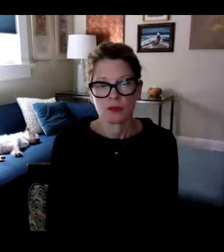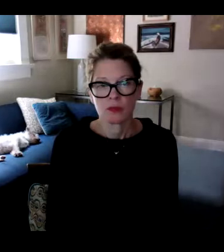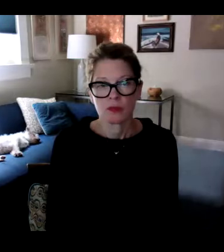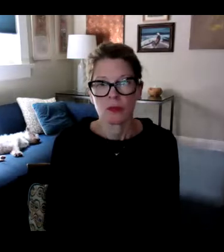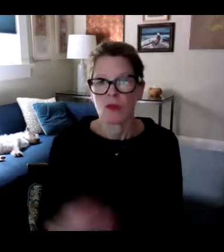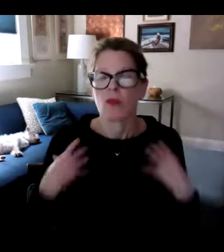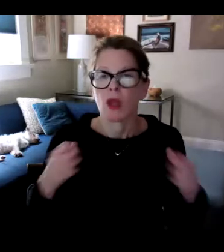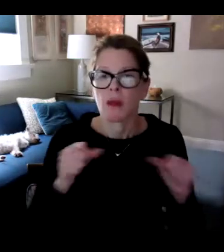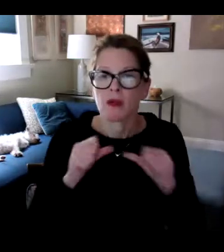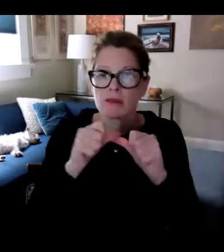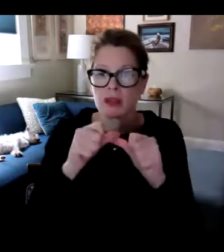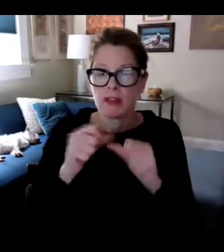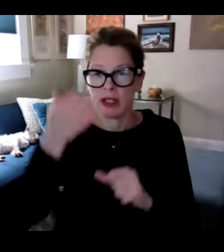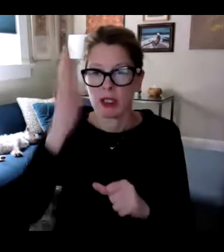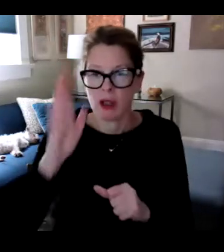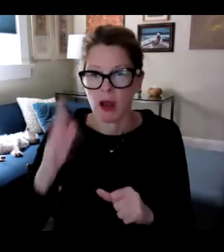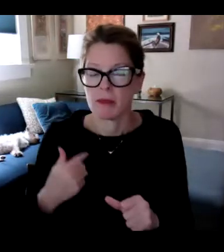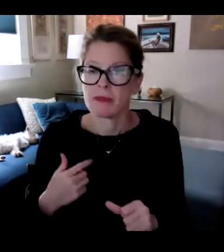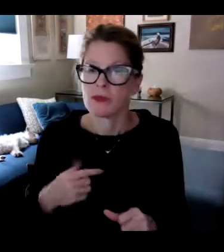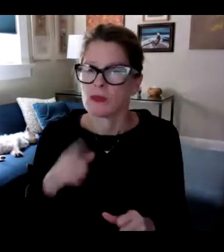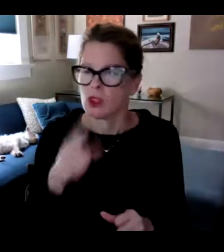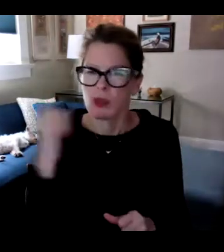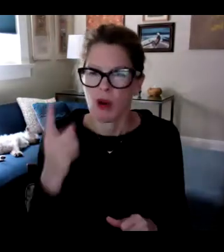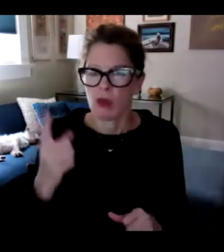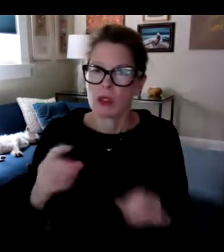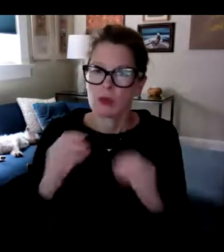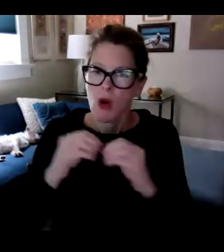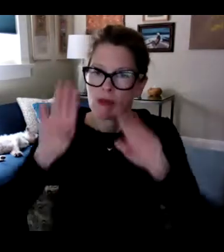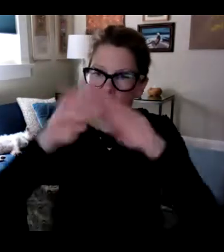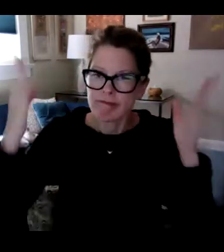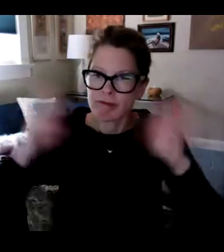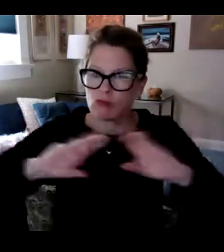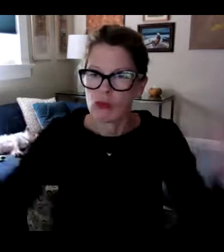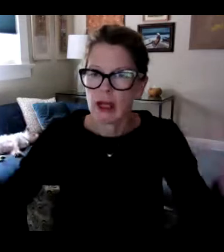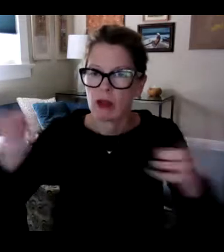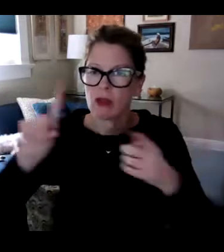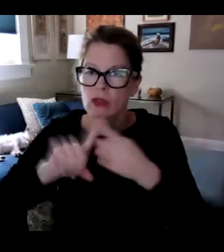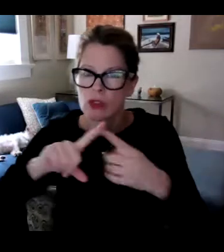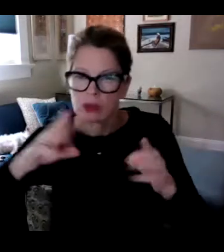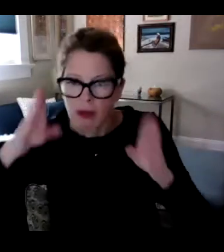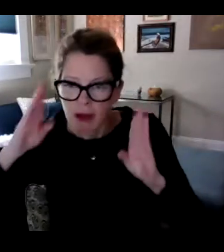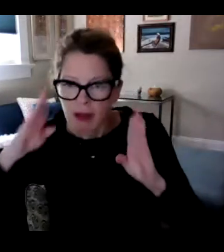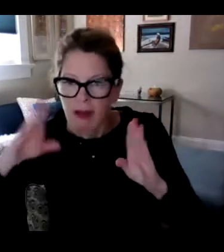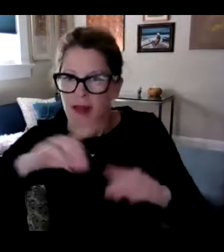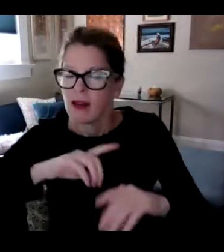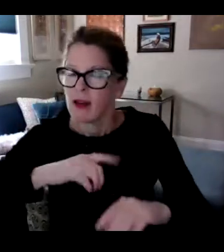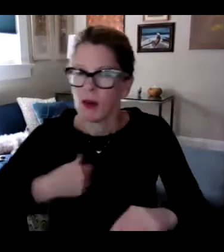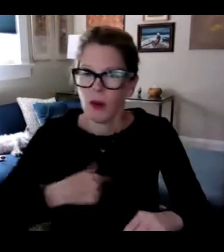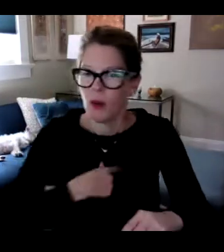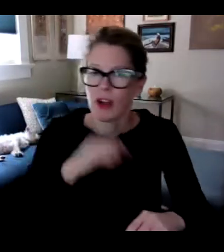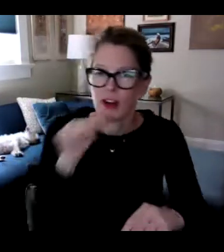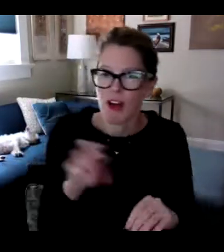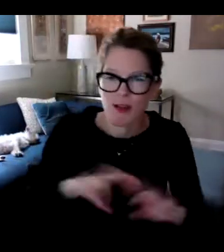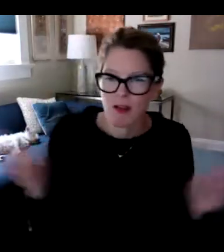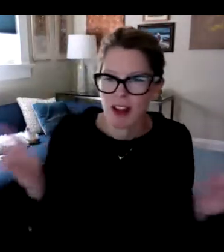Almighty and everlasting God, you are always more ready to hear than we to pray, and to give more than we either desire